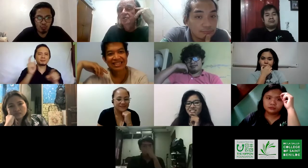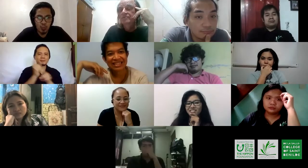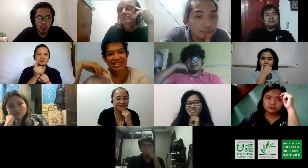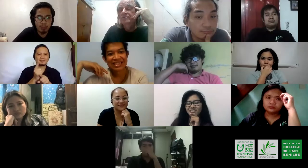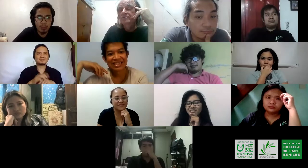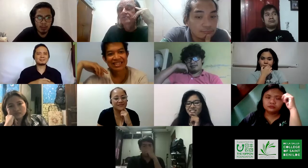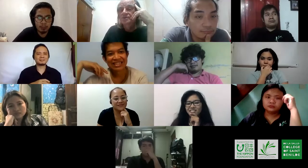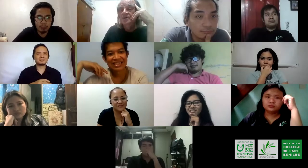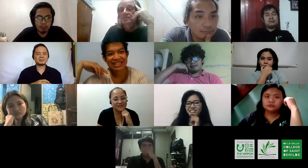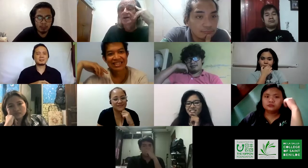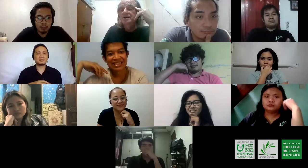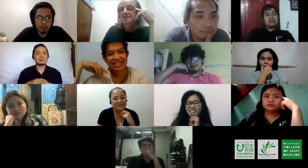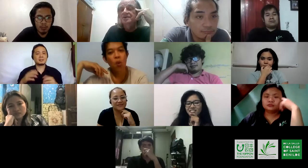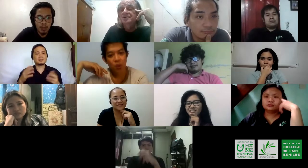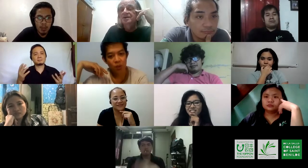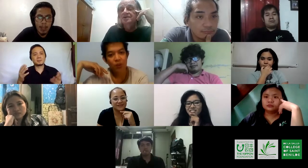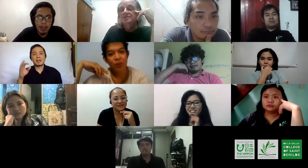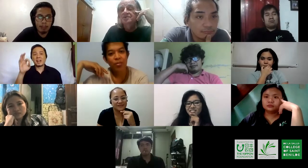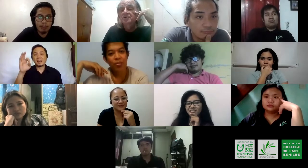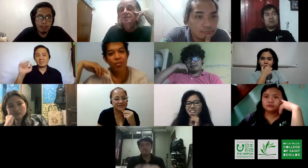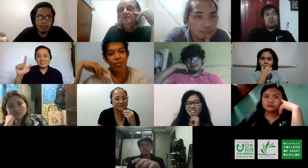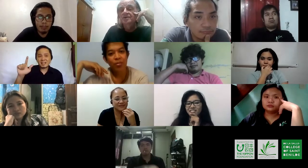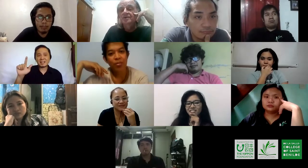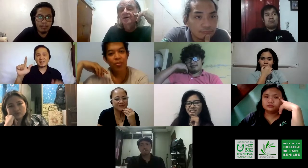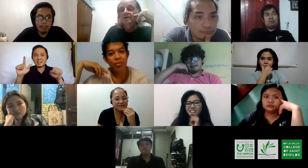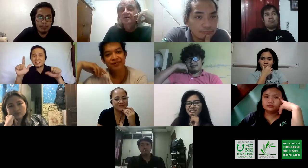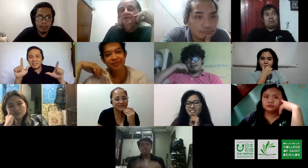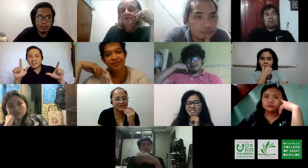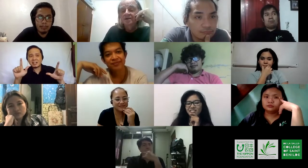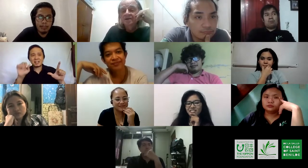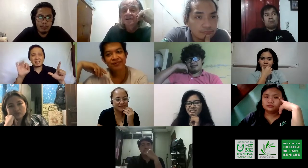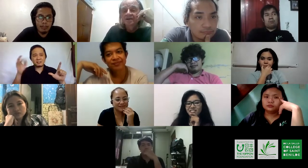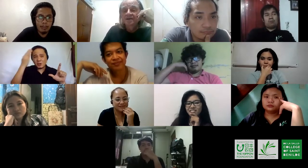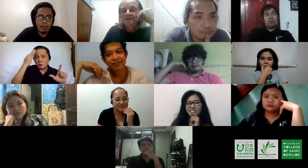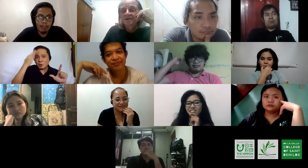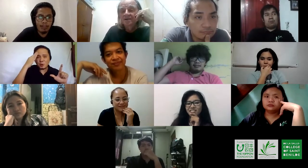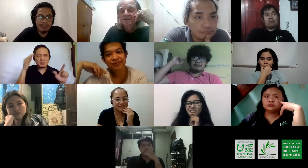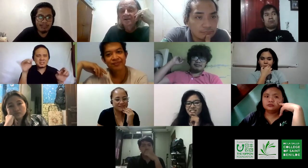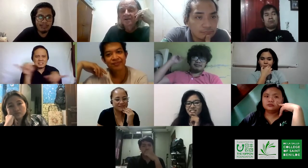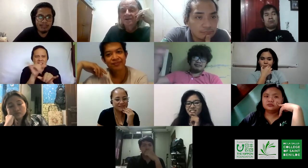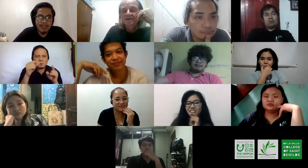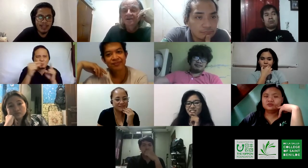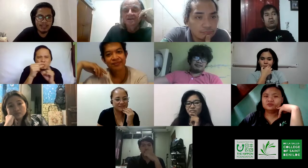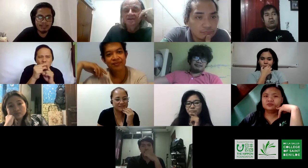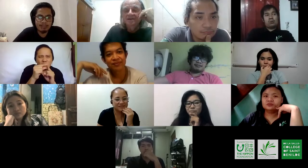FSL equivalents for some ASL signs or not.